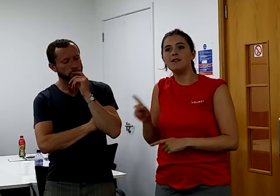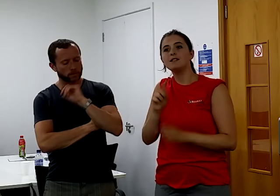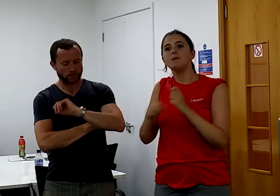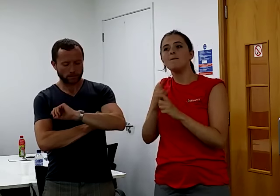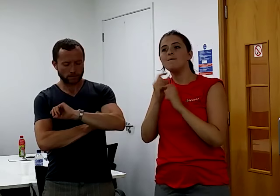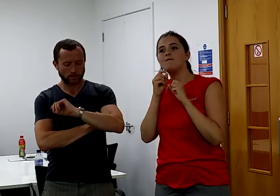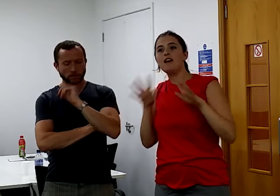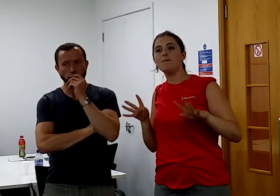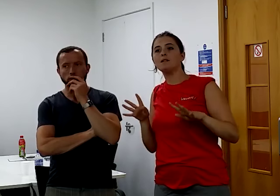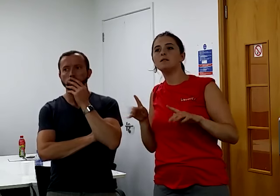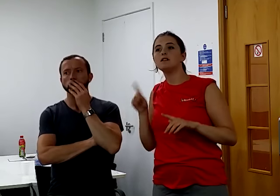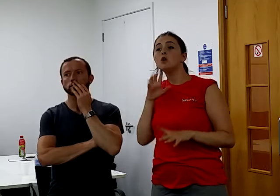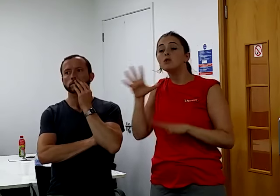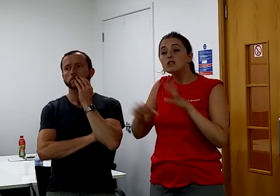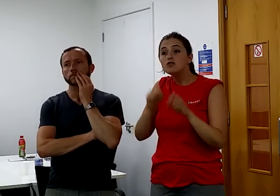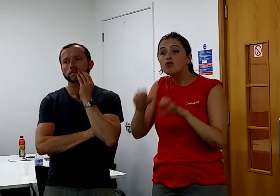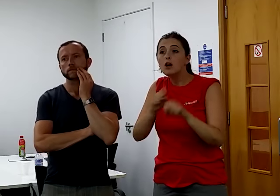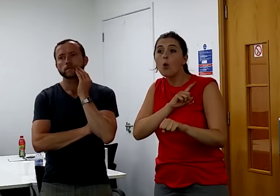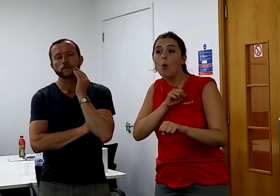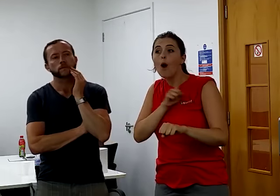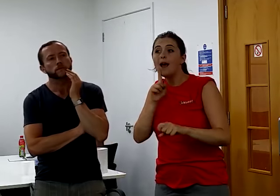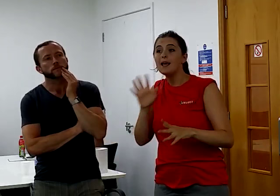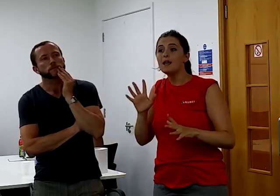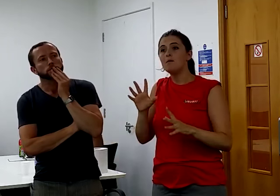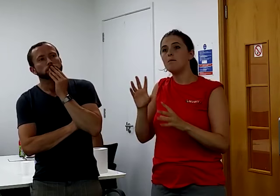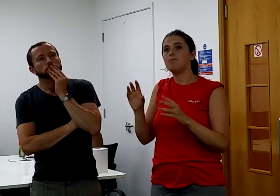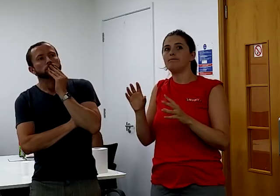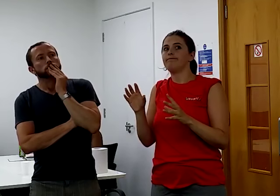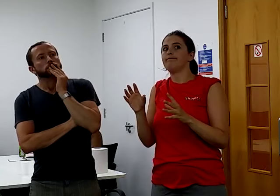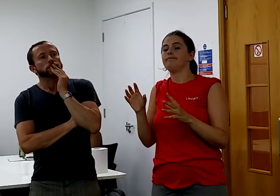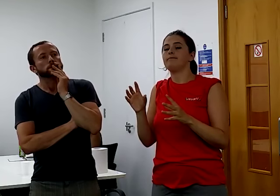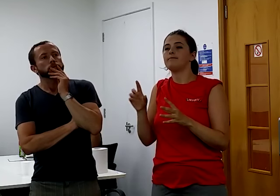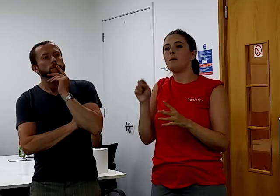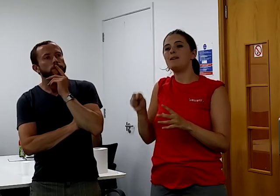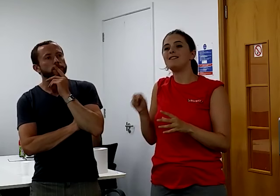people at the front. And therefore, everything that we do to support, if you like,